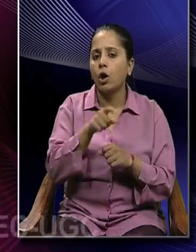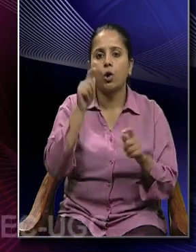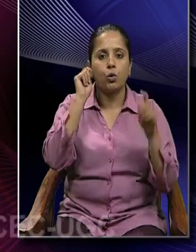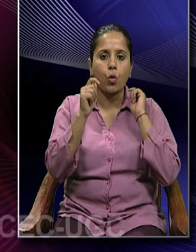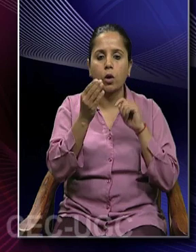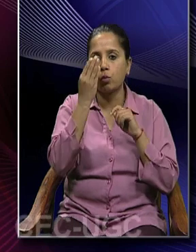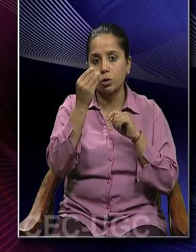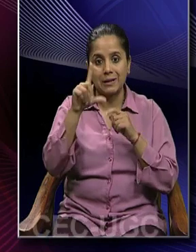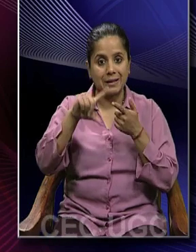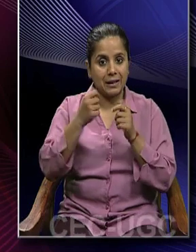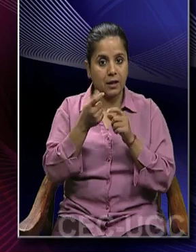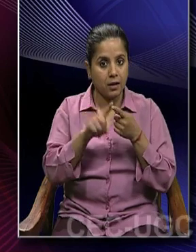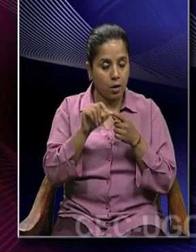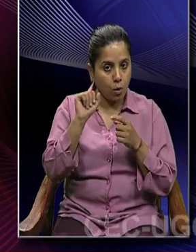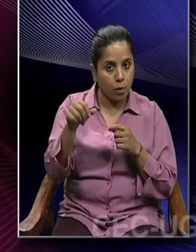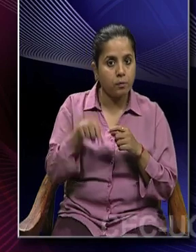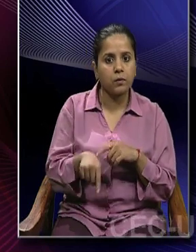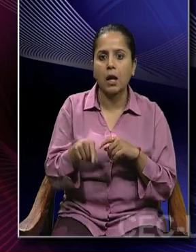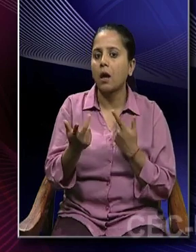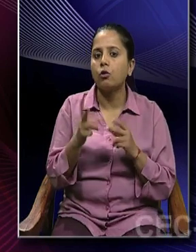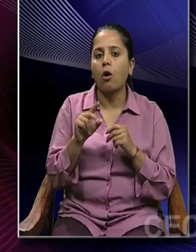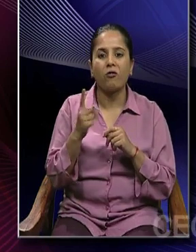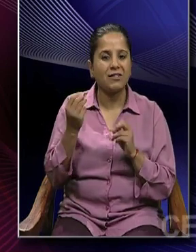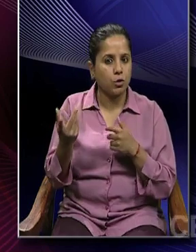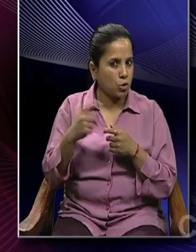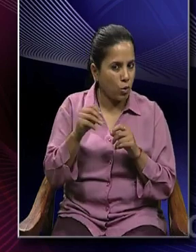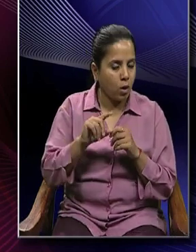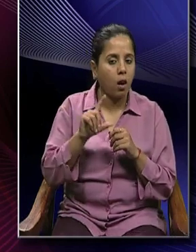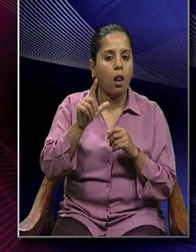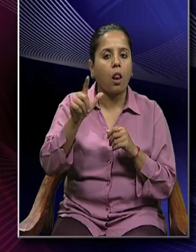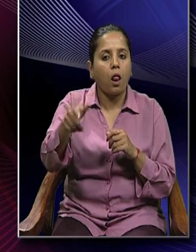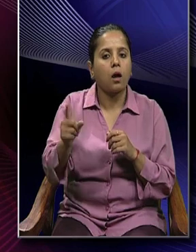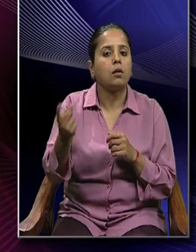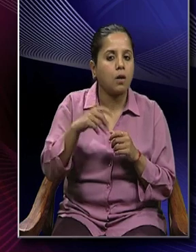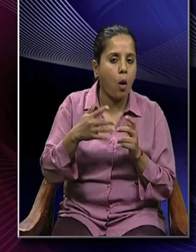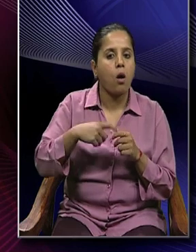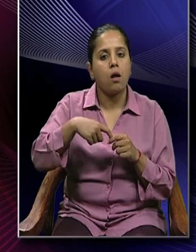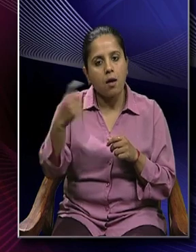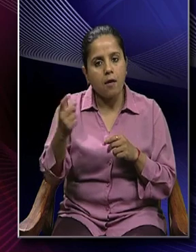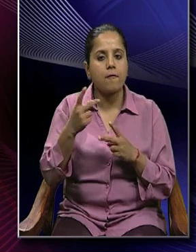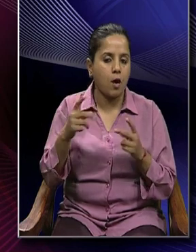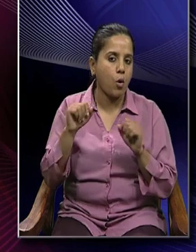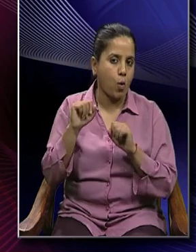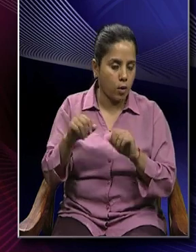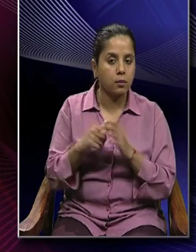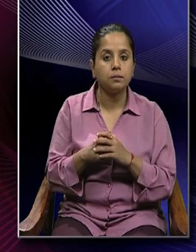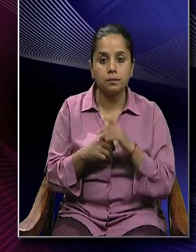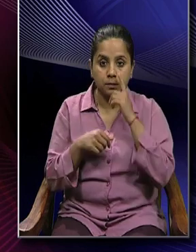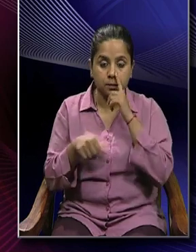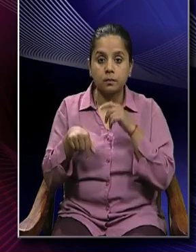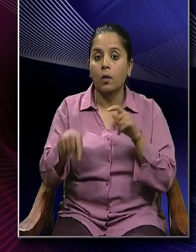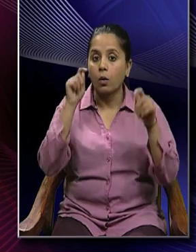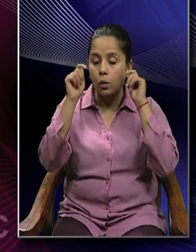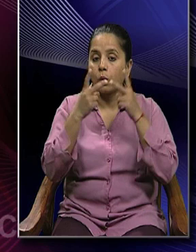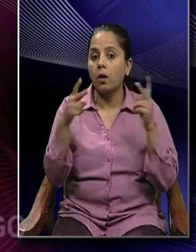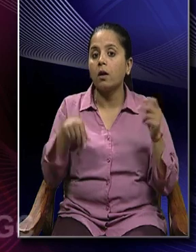Muslim League in terms of it not joining initially and then joining it and then leaving it, and the role of the various national